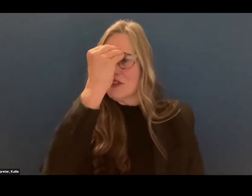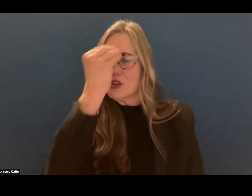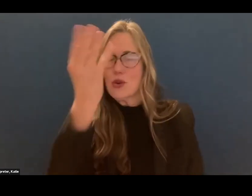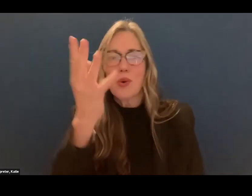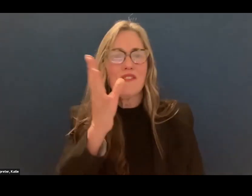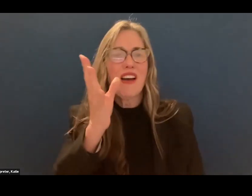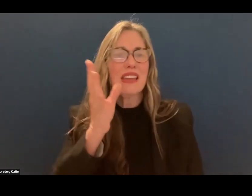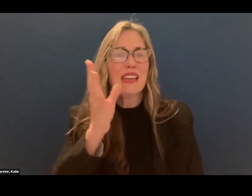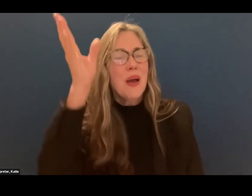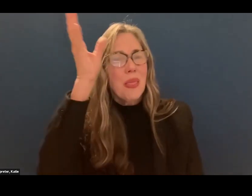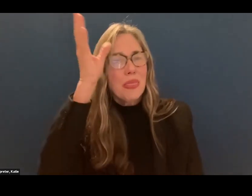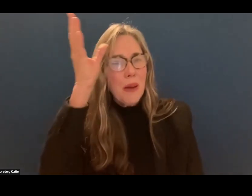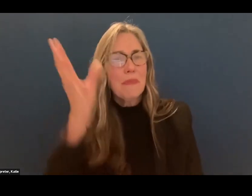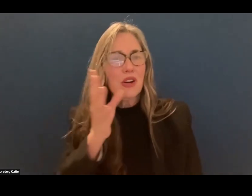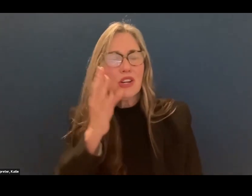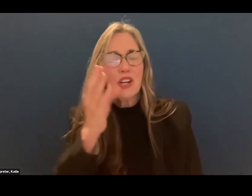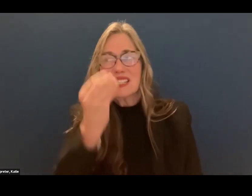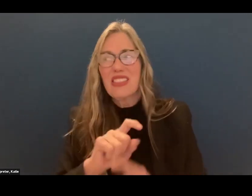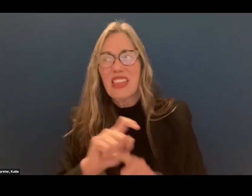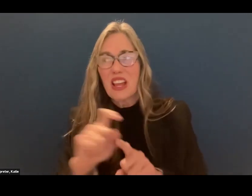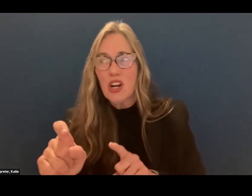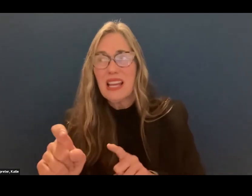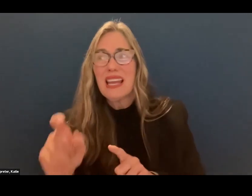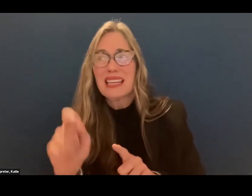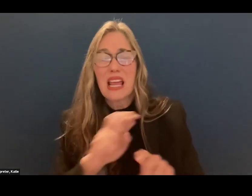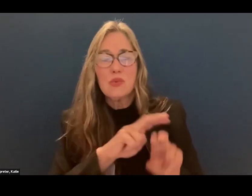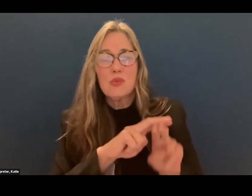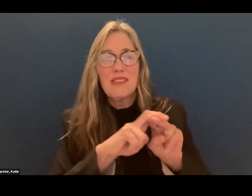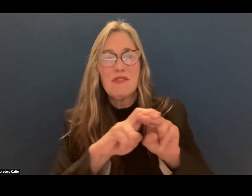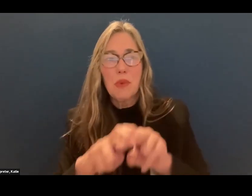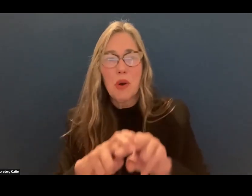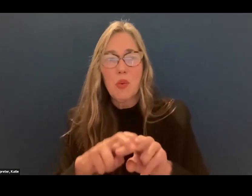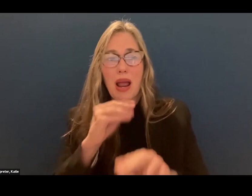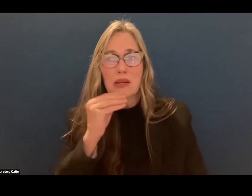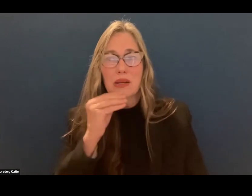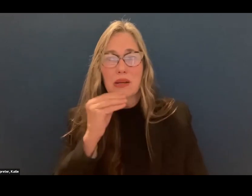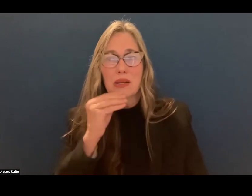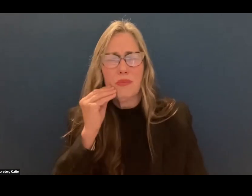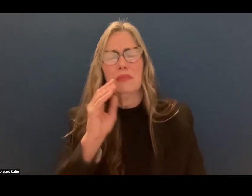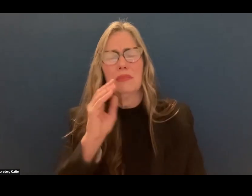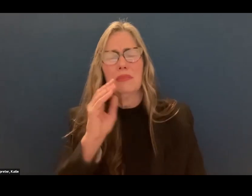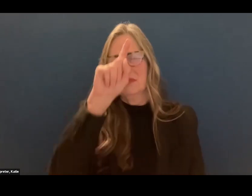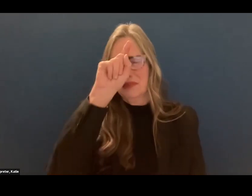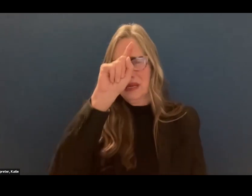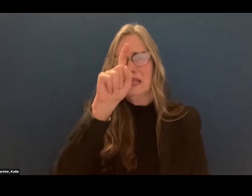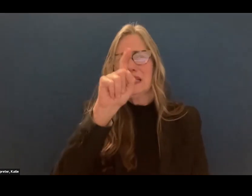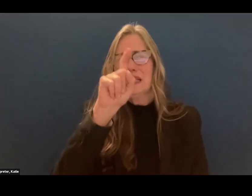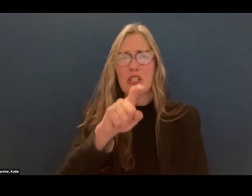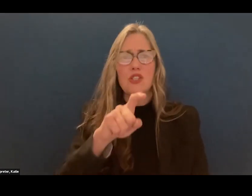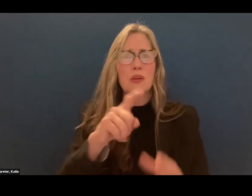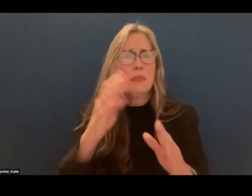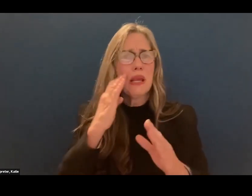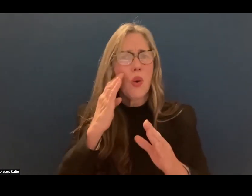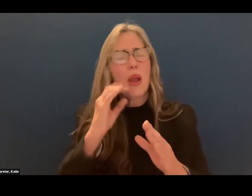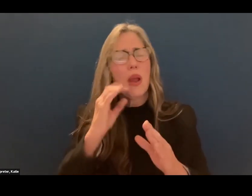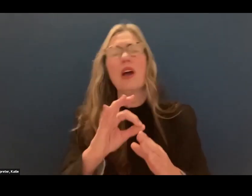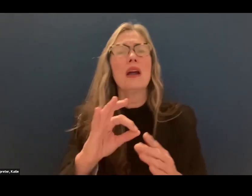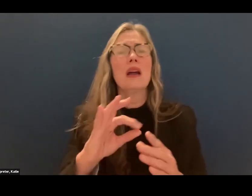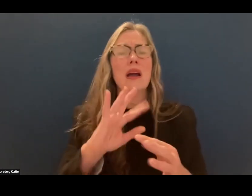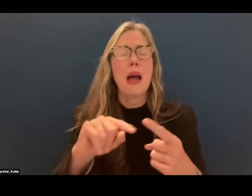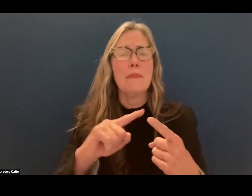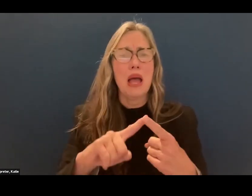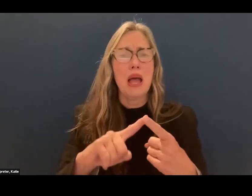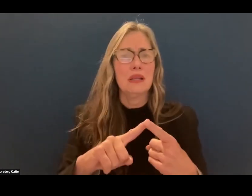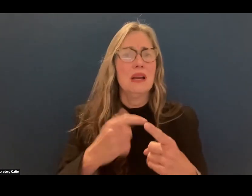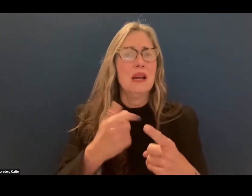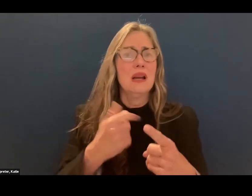all until they called her to let her know, can we give him a ride home? So these are things that you guys need to be very aware of. I've been a